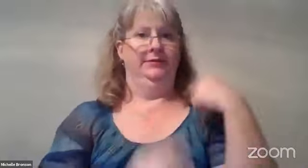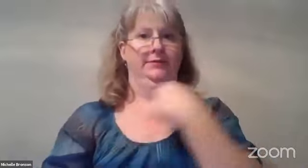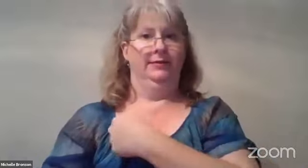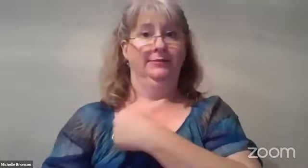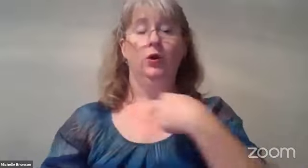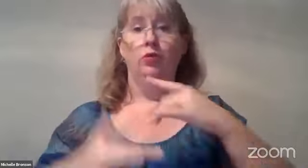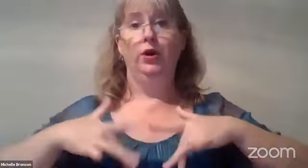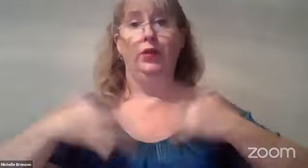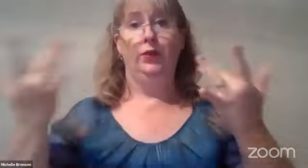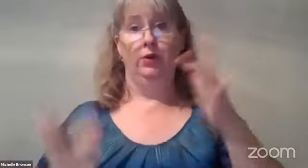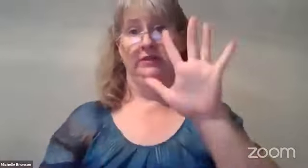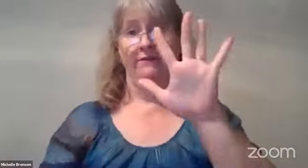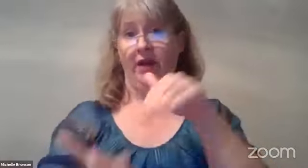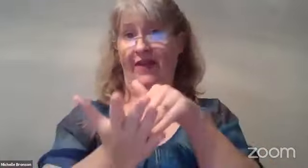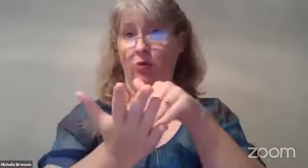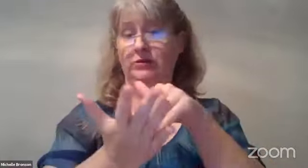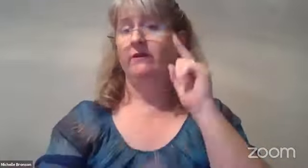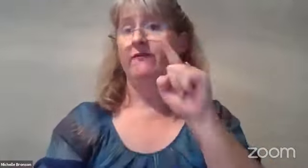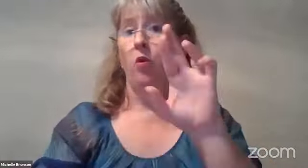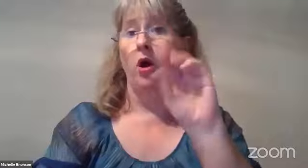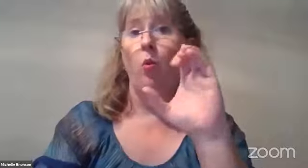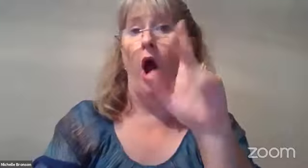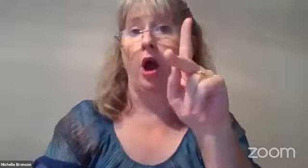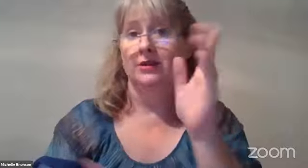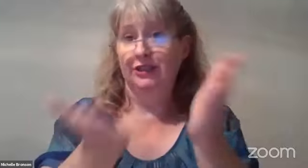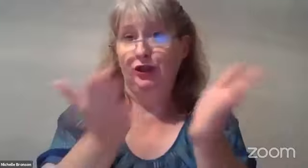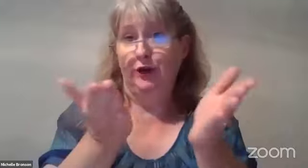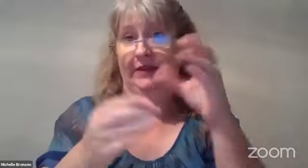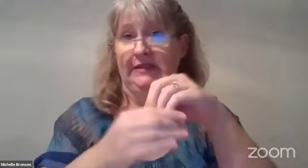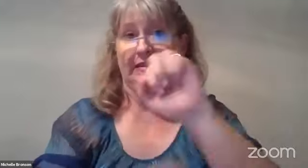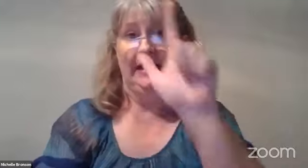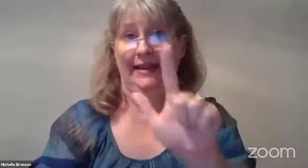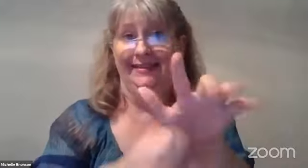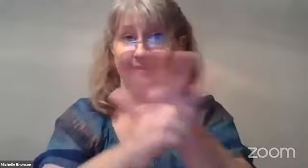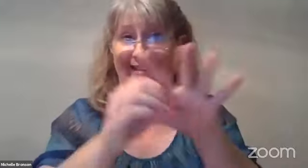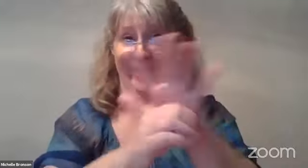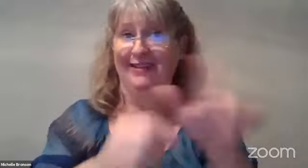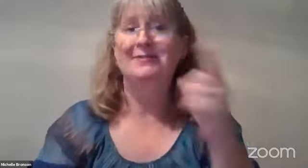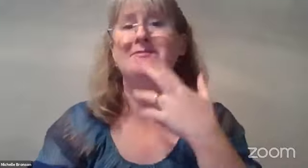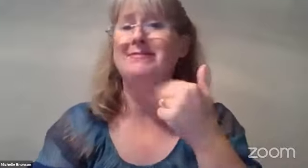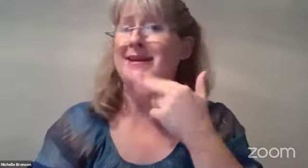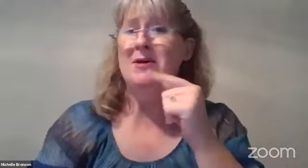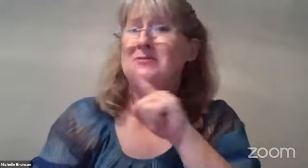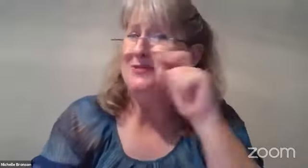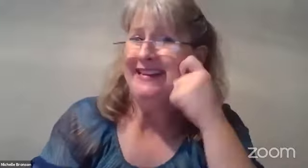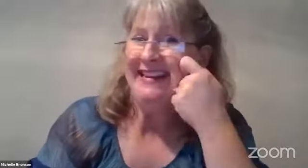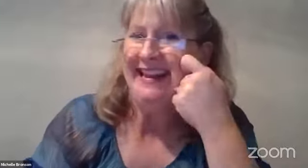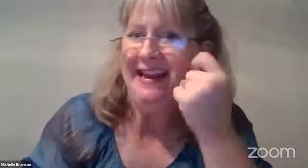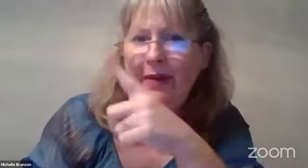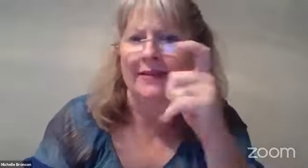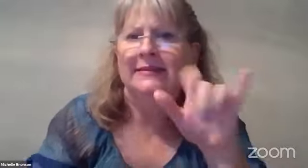different agencies and granted us $5,000 for rock services in Salinas. It was a